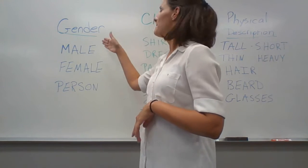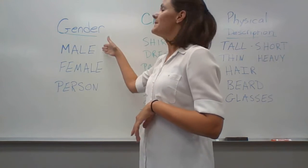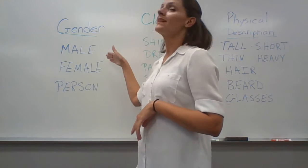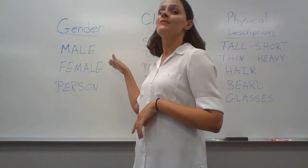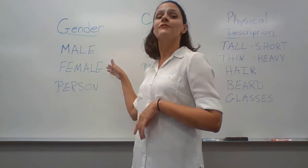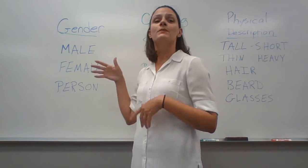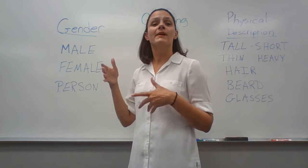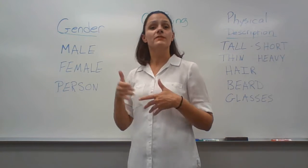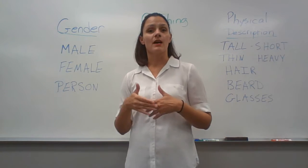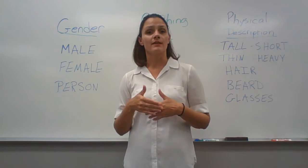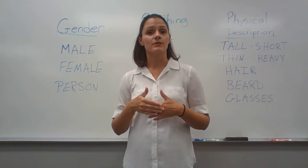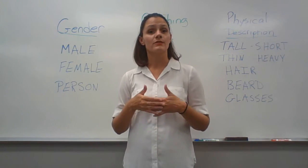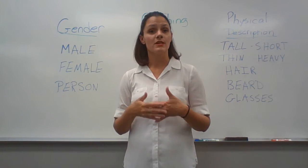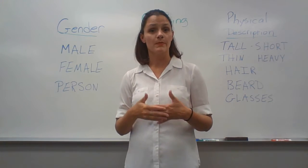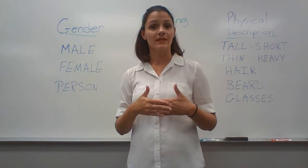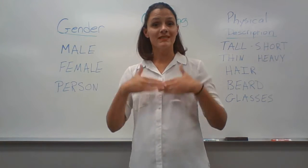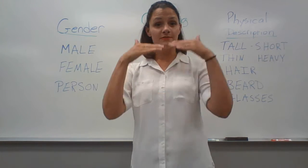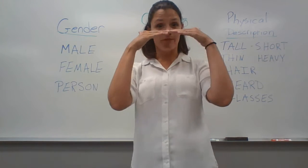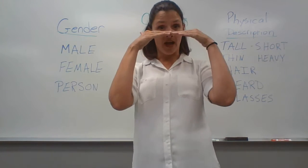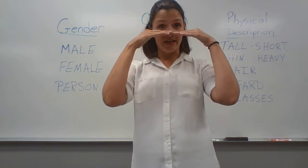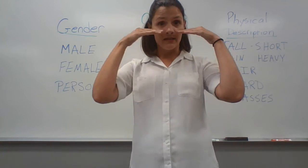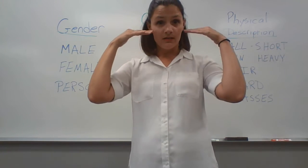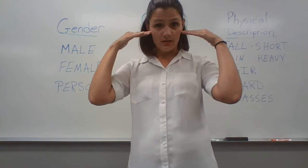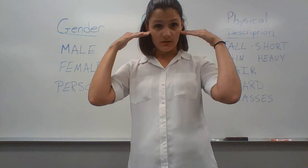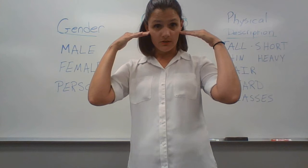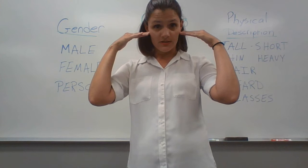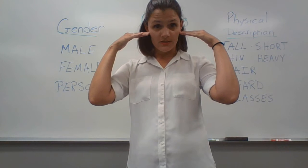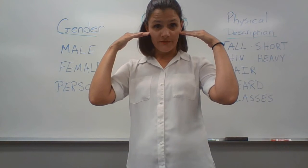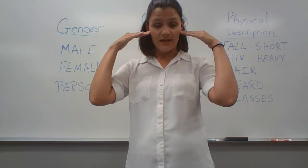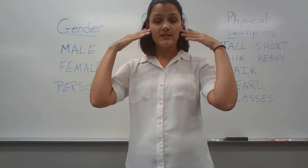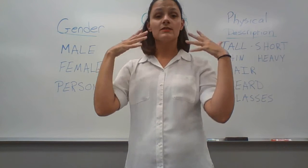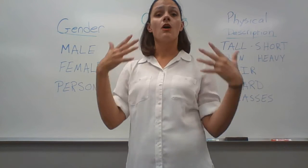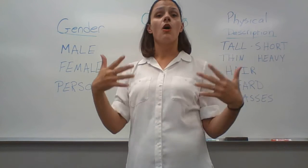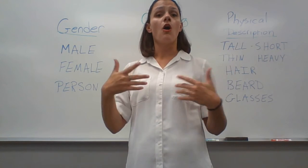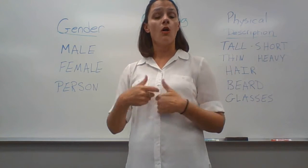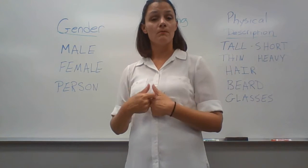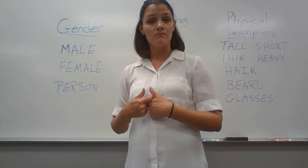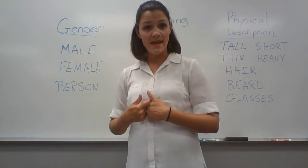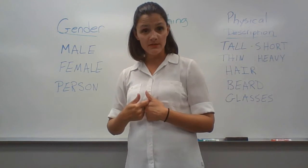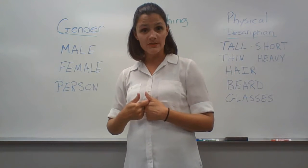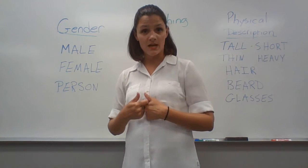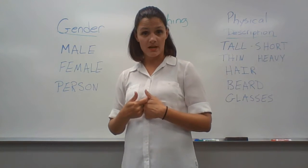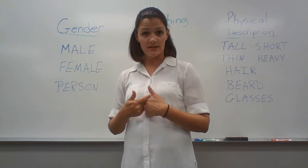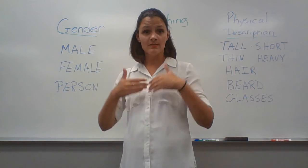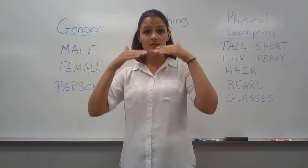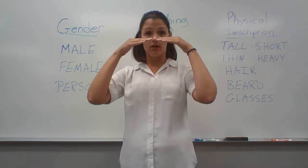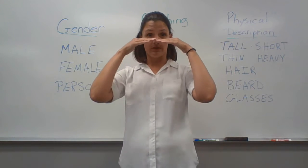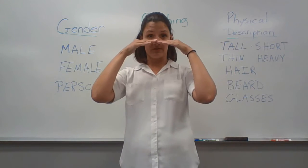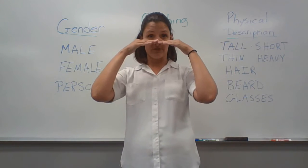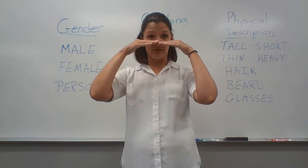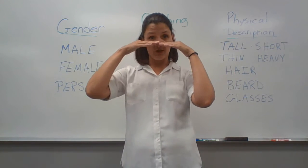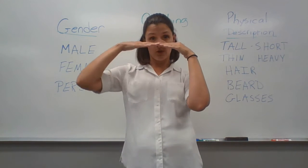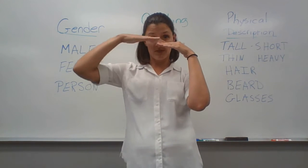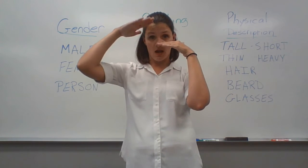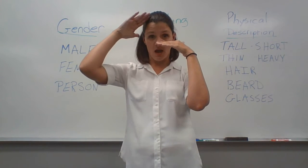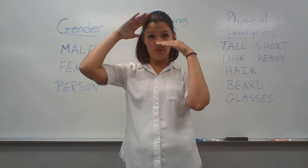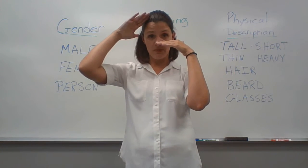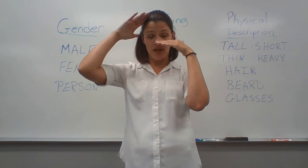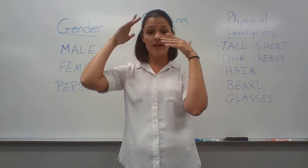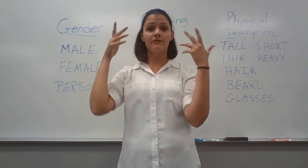Male and female signs are typically divided across the face. All male signs are done from the nose up and